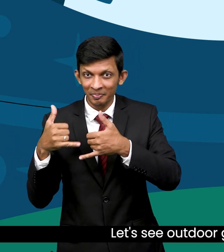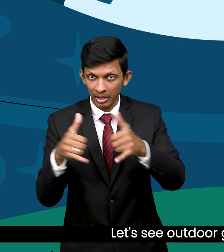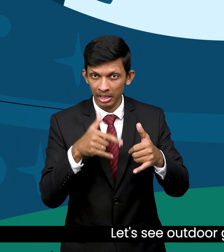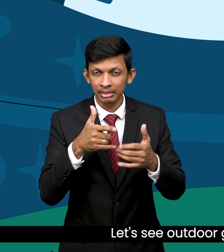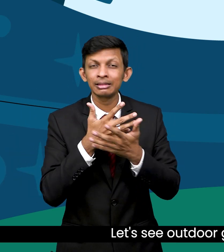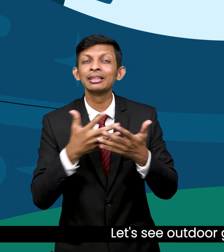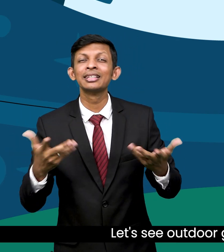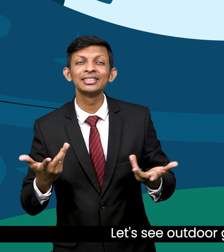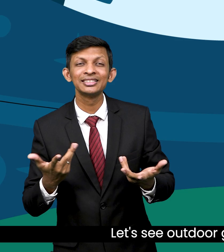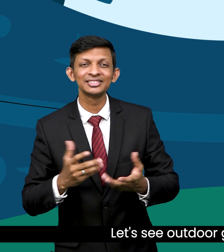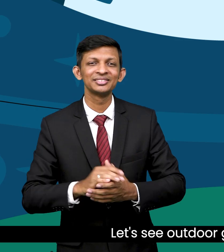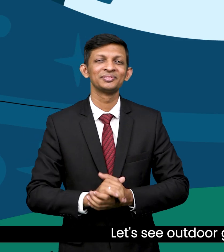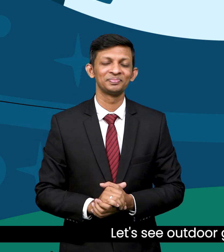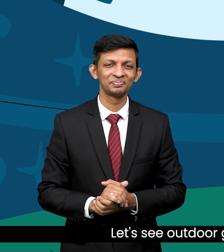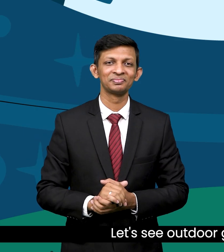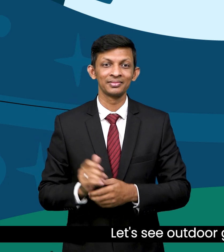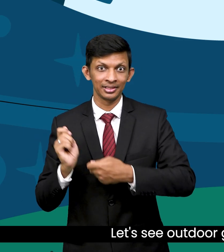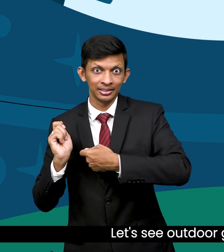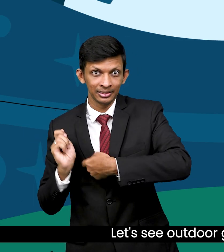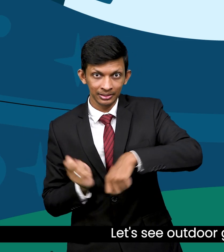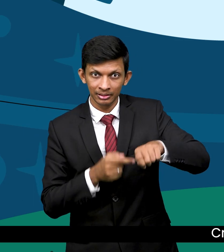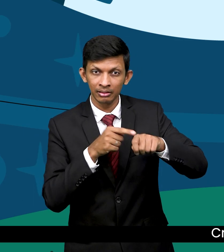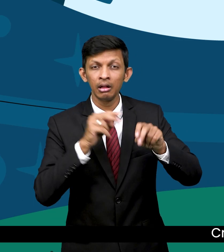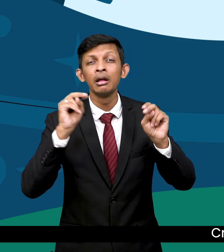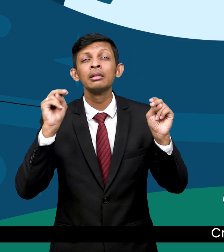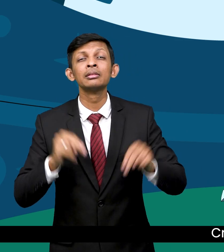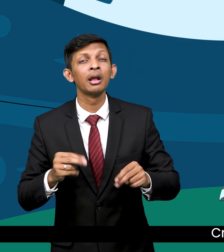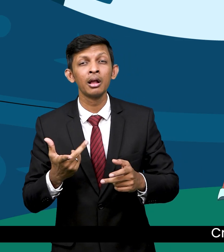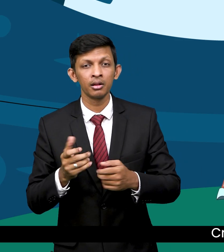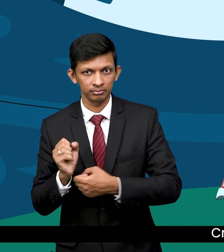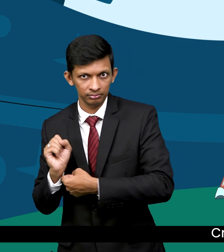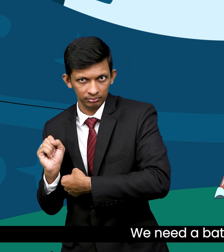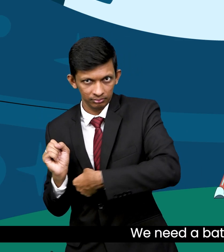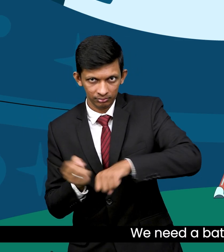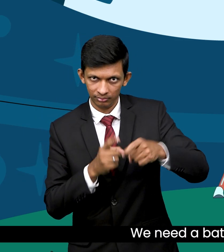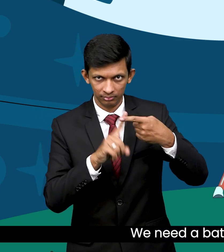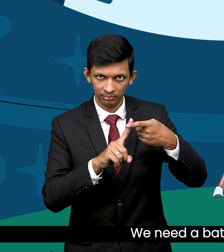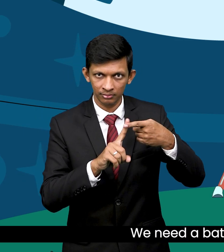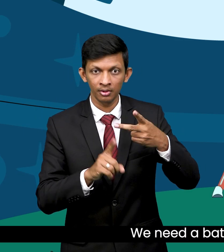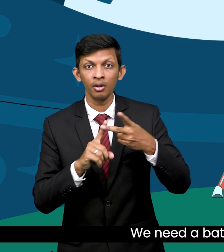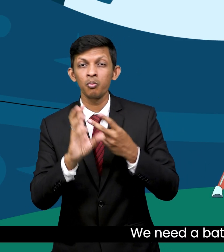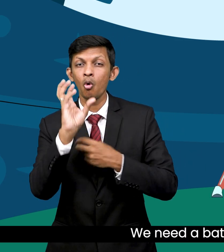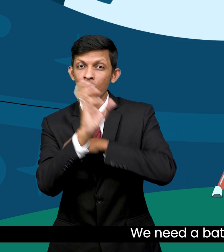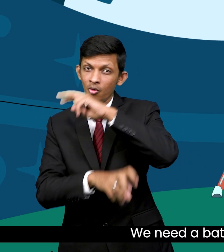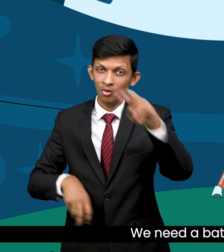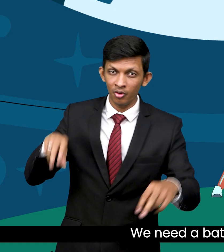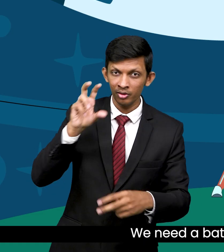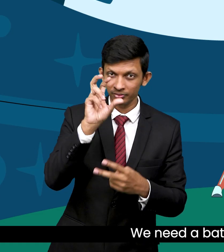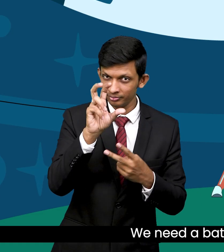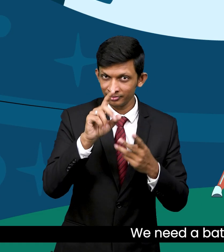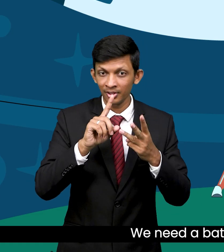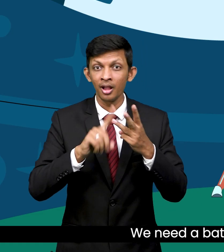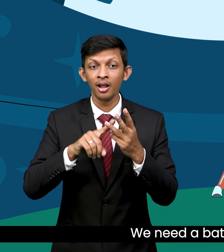Let's see outdoor games and materials. Cricket. We need a bat,